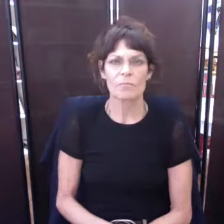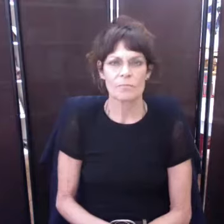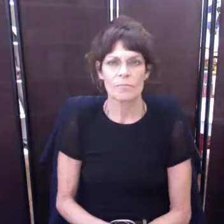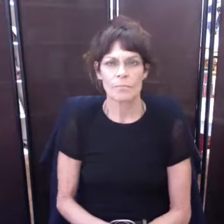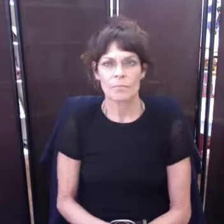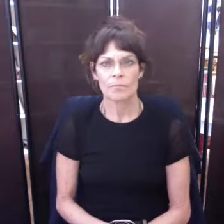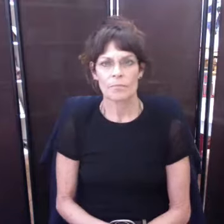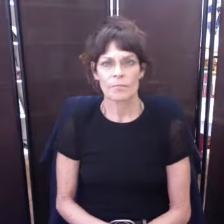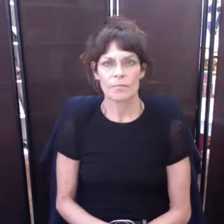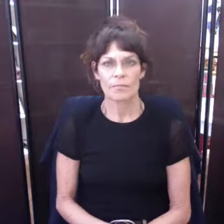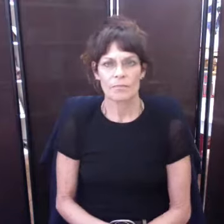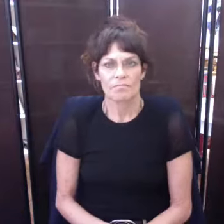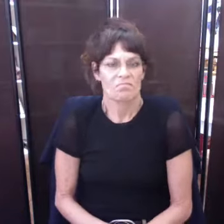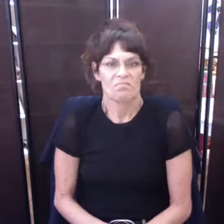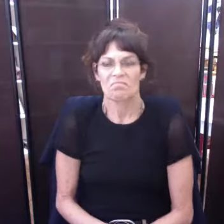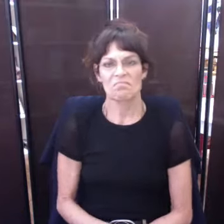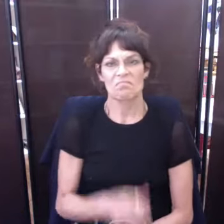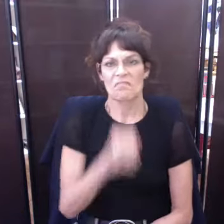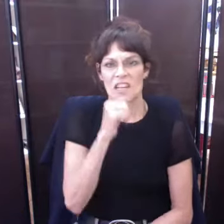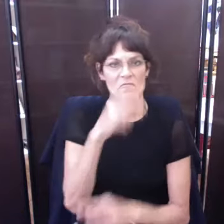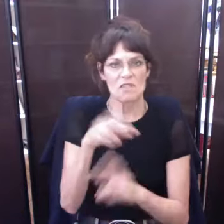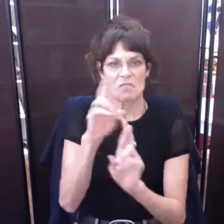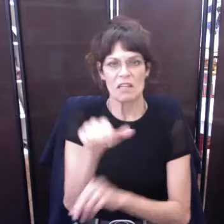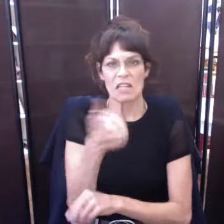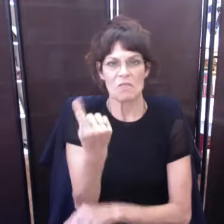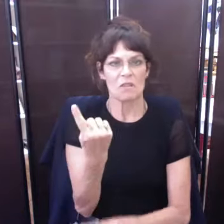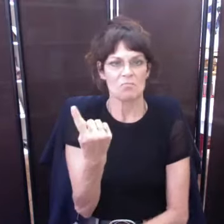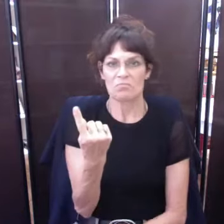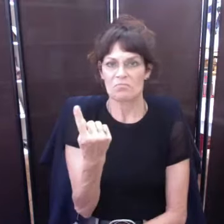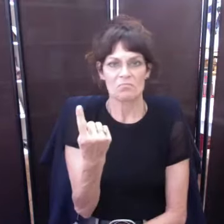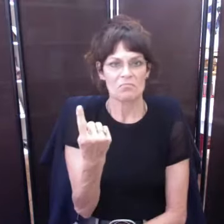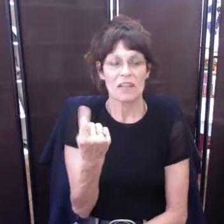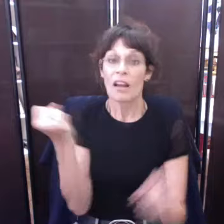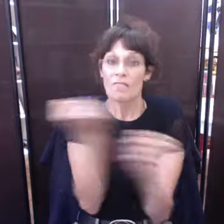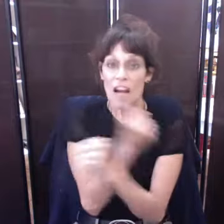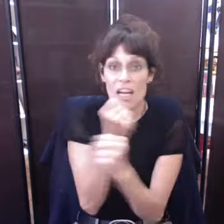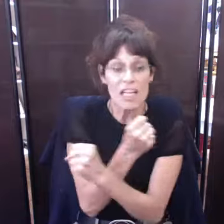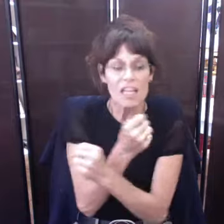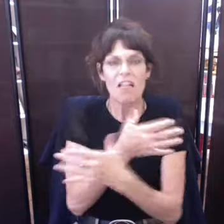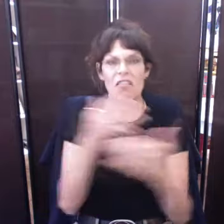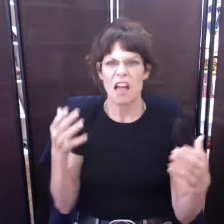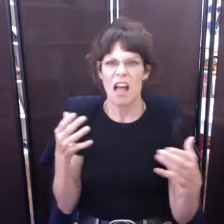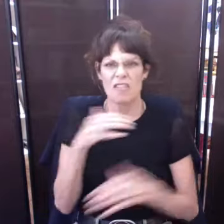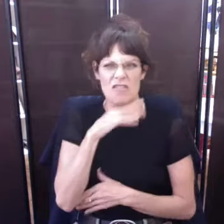had no regard for other people. I did a lot of fighting, and I did it dirty as dirty could be because I was